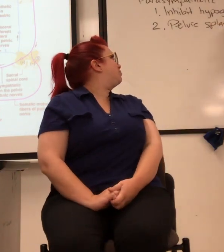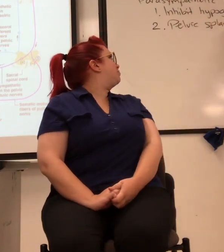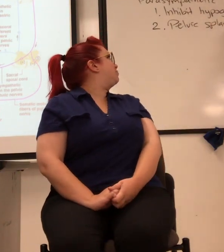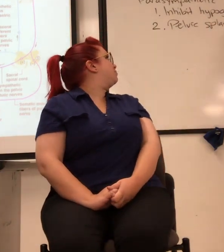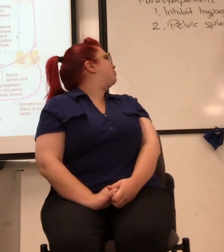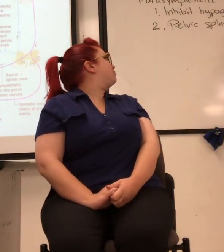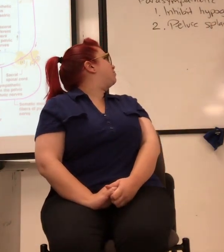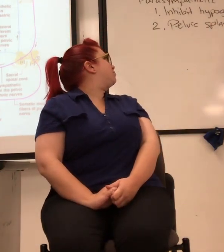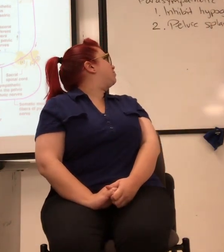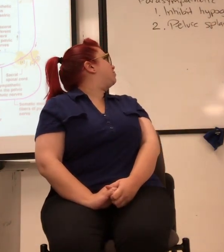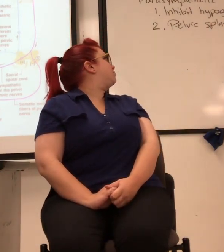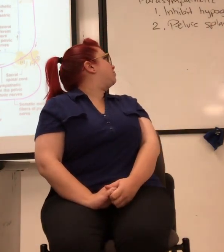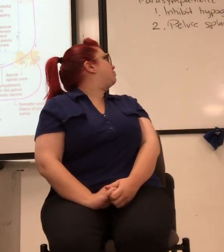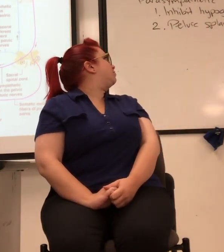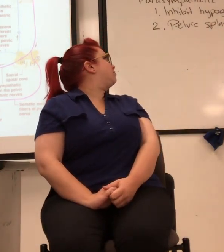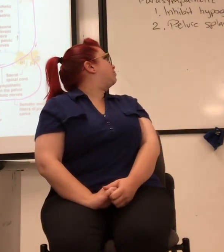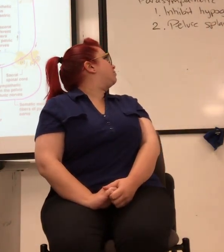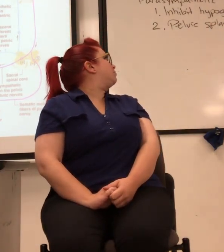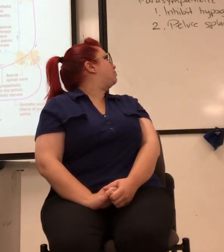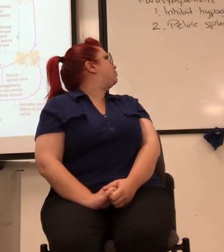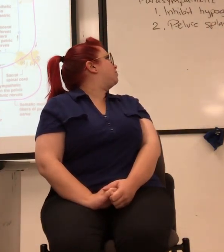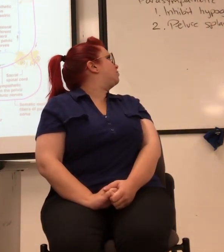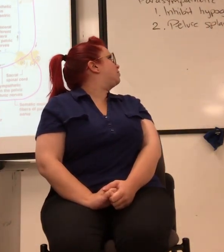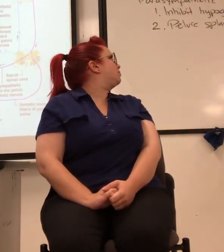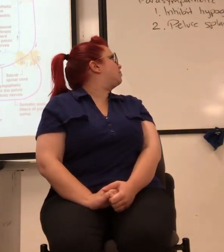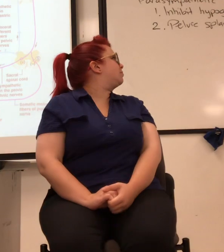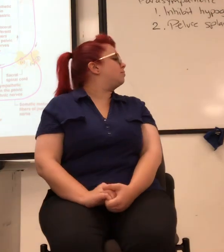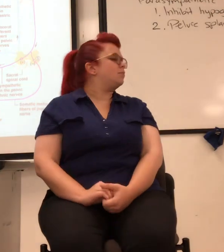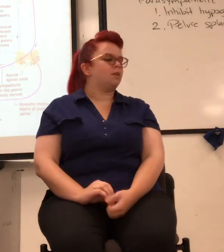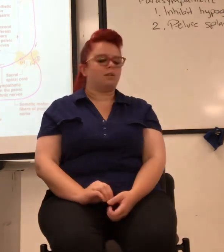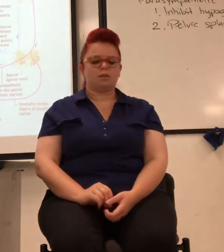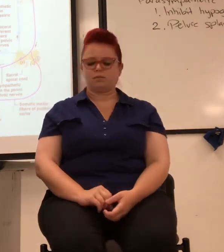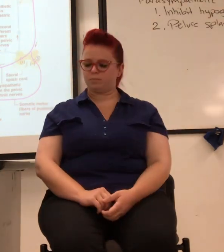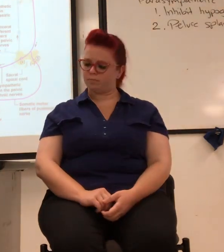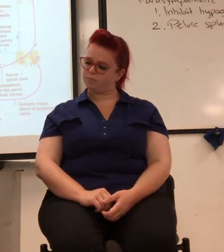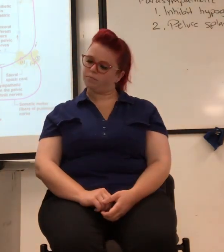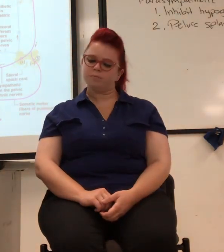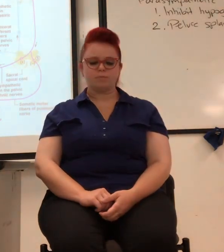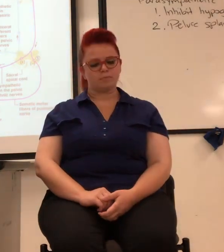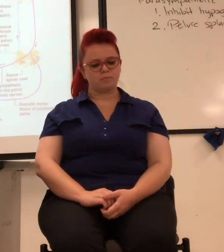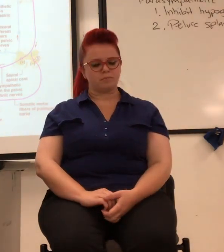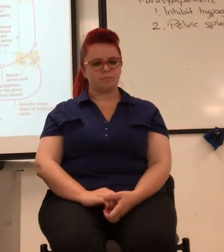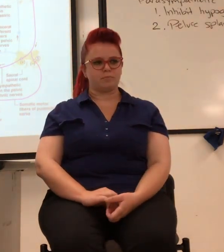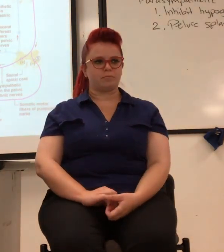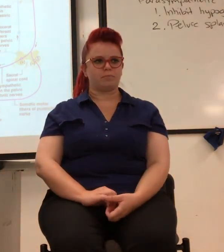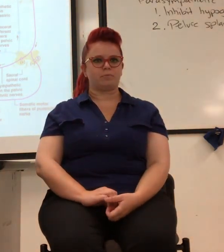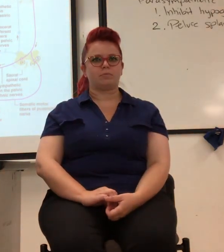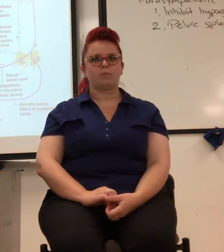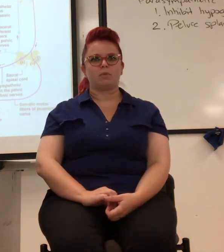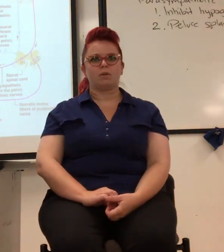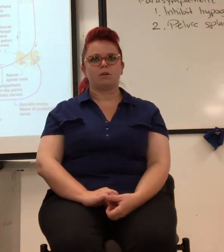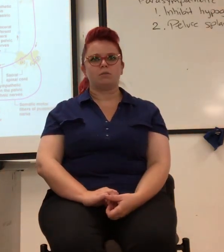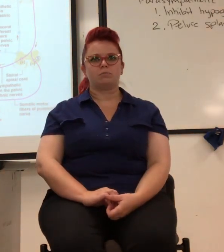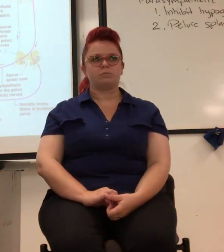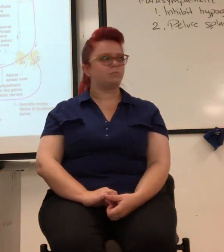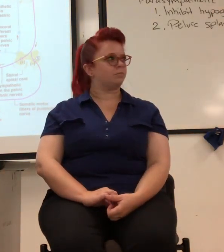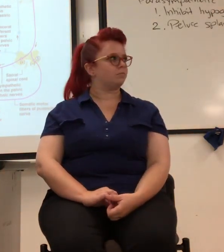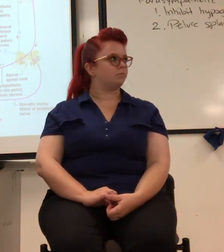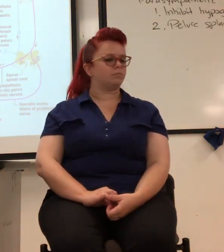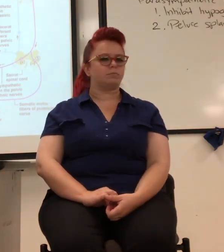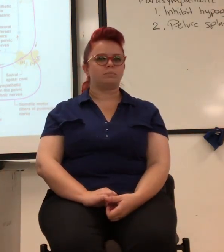there are parasympathetic efferents in the pelvic splanchnic nerves. These nerves, they